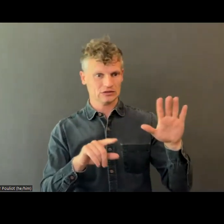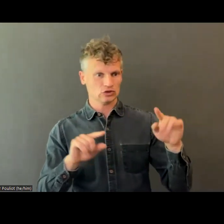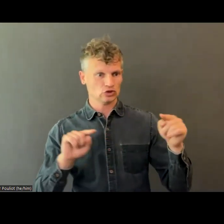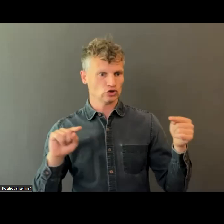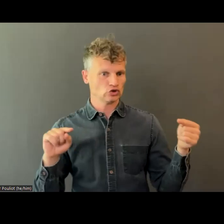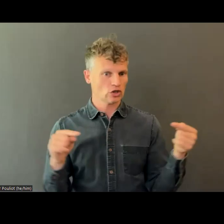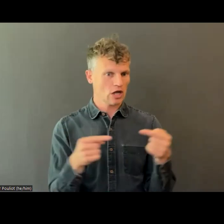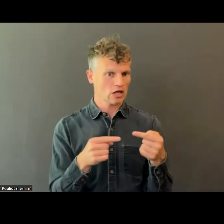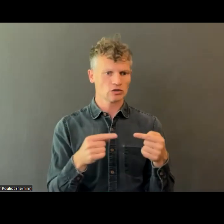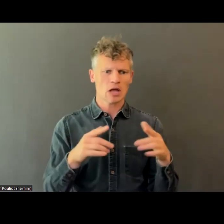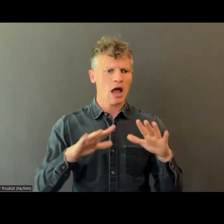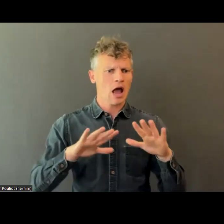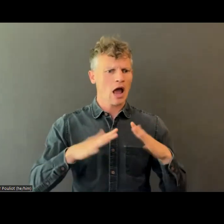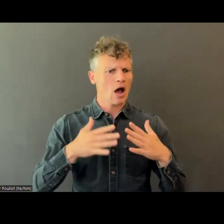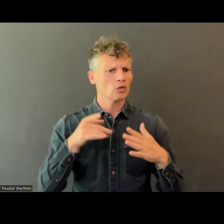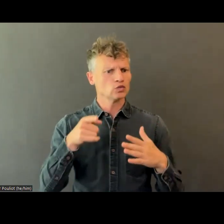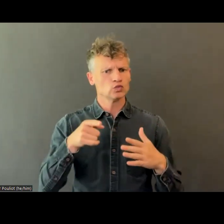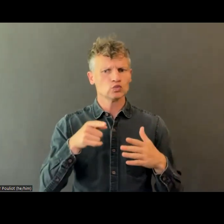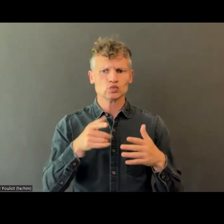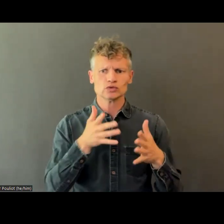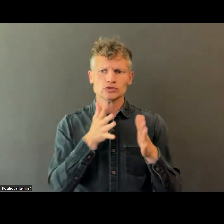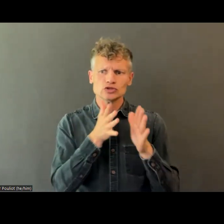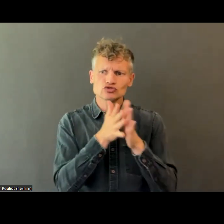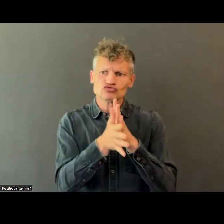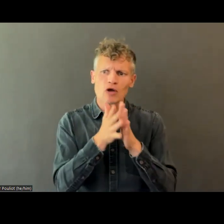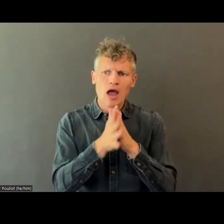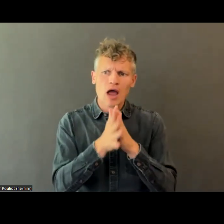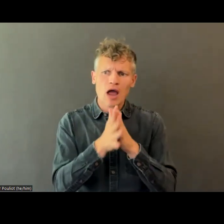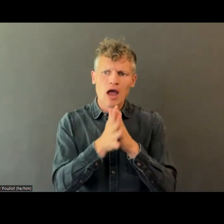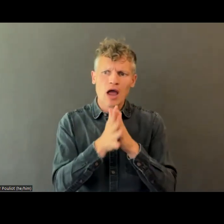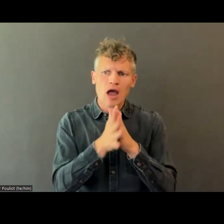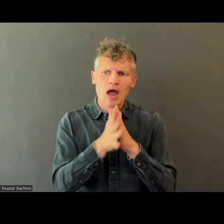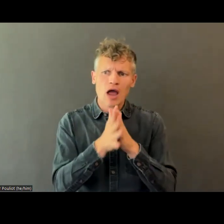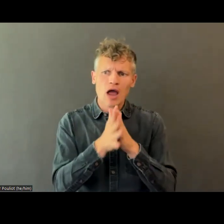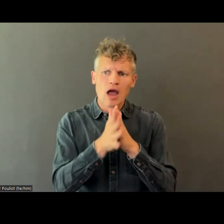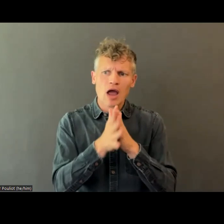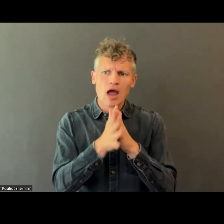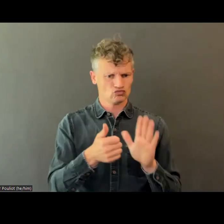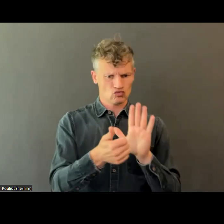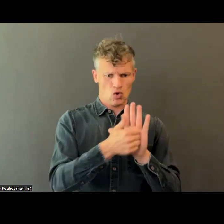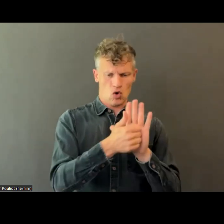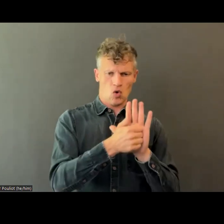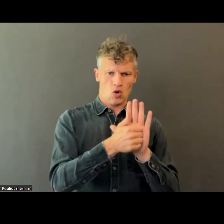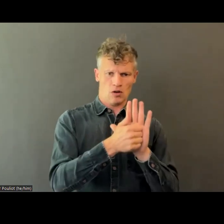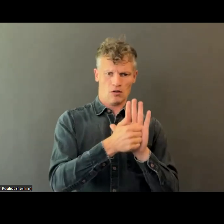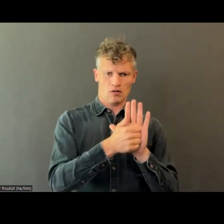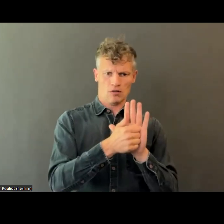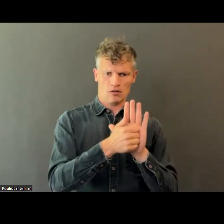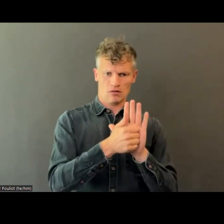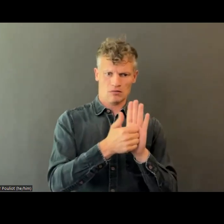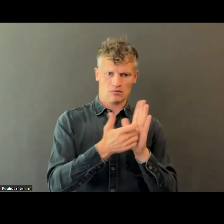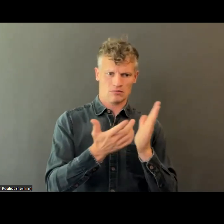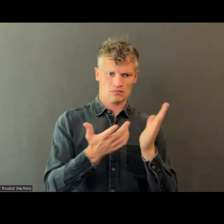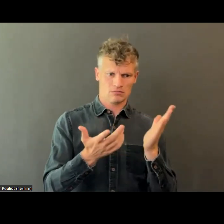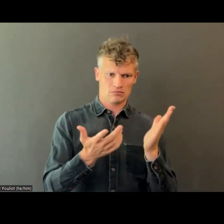vaccines. And it's a really inspiring job that we do. But we absolutely recognize that the job that I